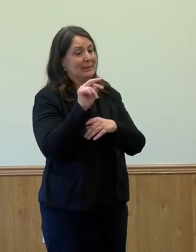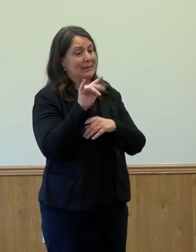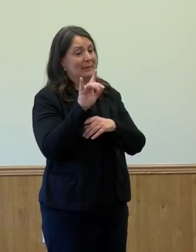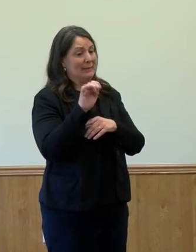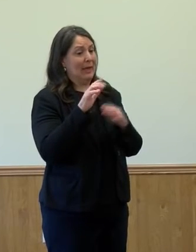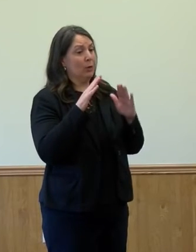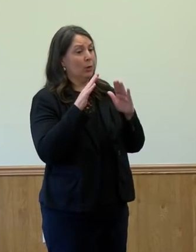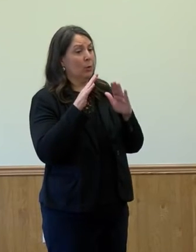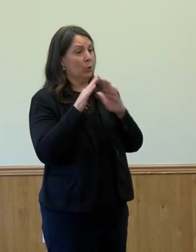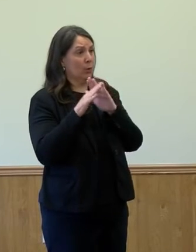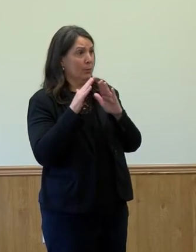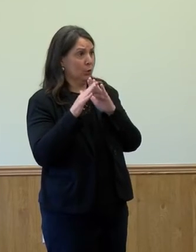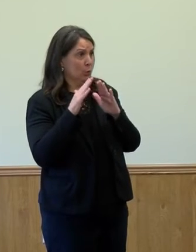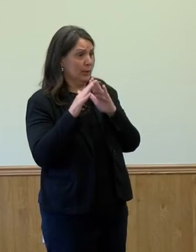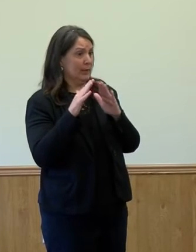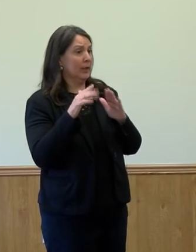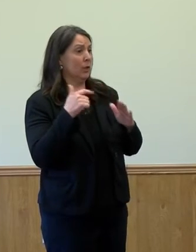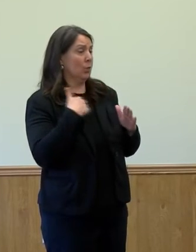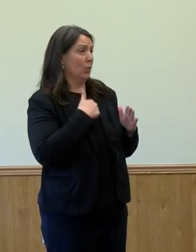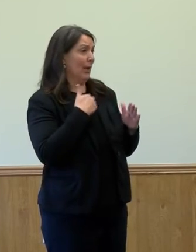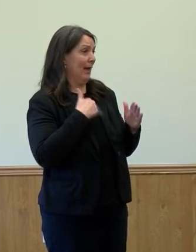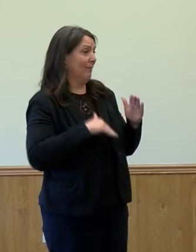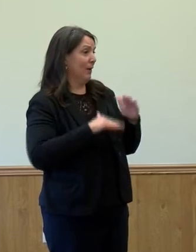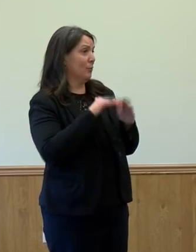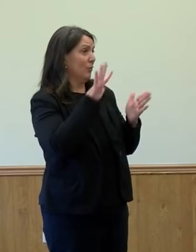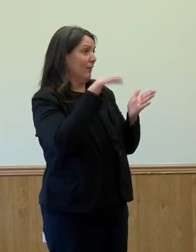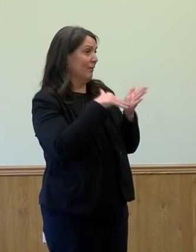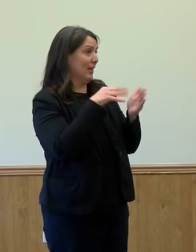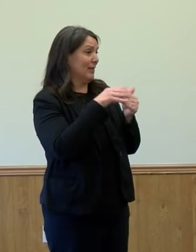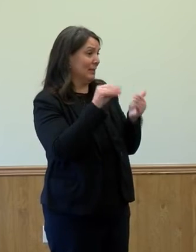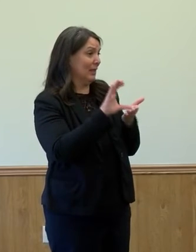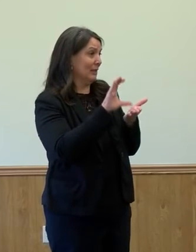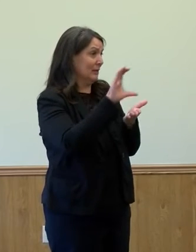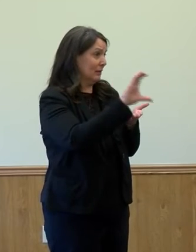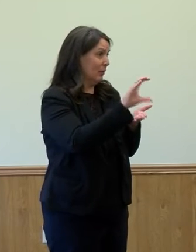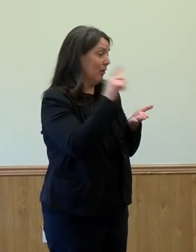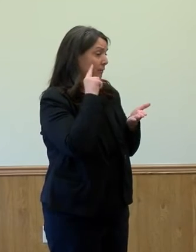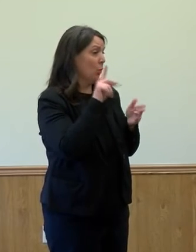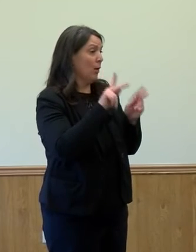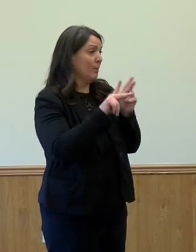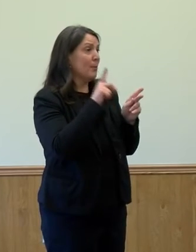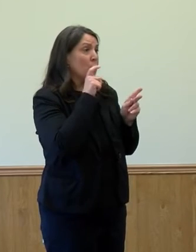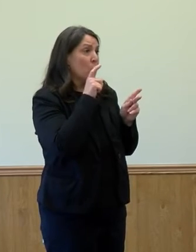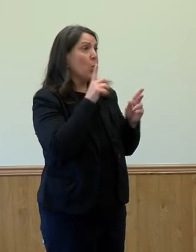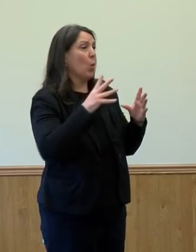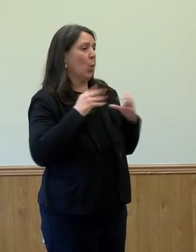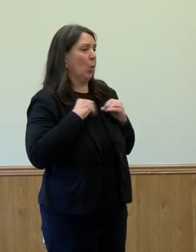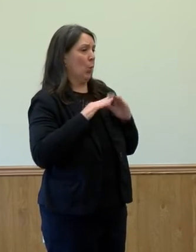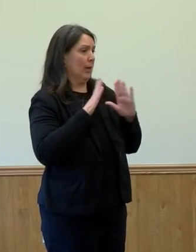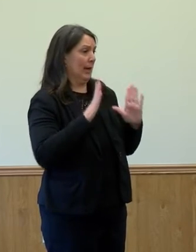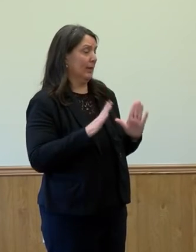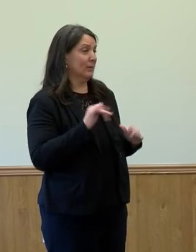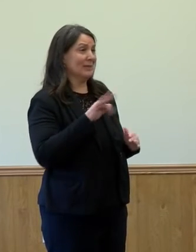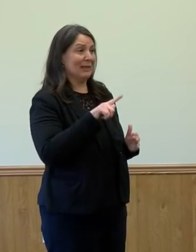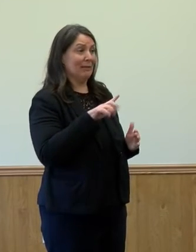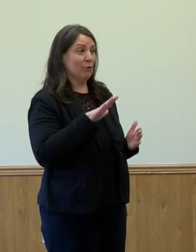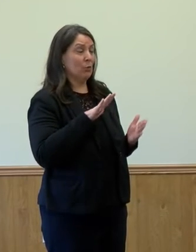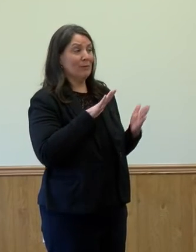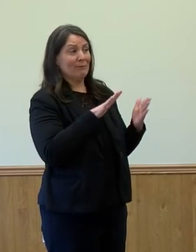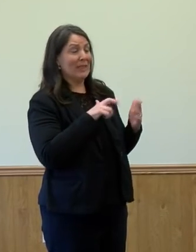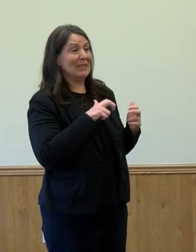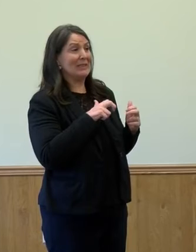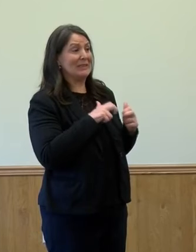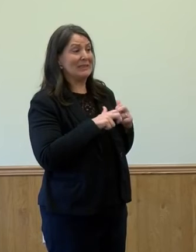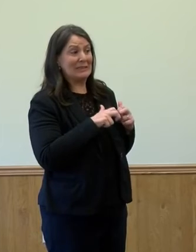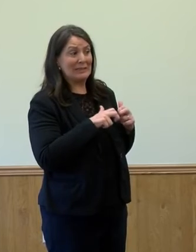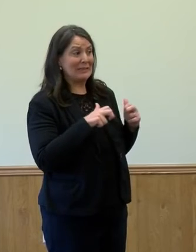up to $5,000 for furnace replacement for owner-occupied properties in the city of Peoria. So if you experience that situation